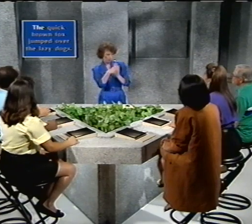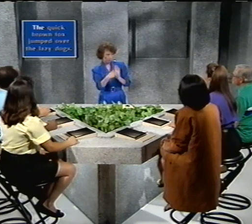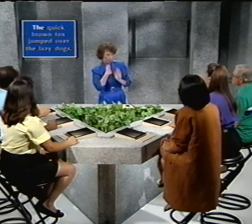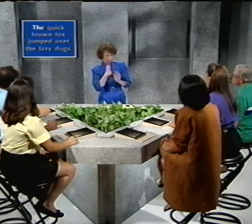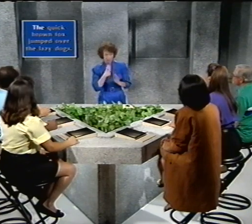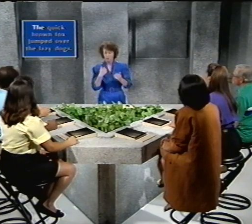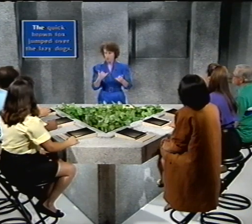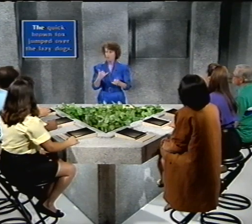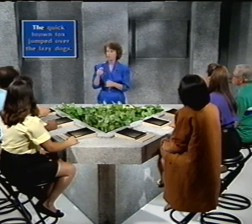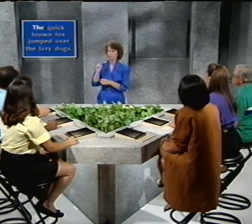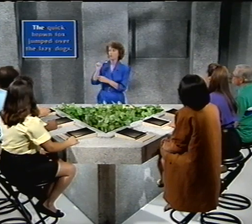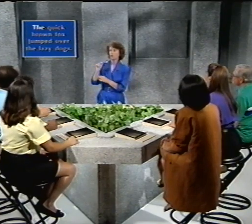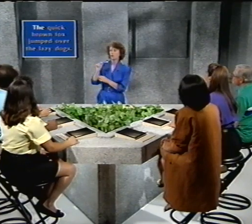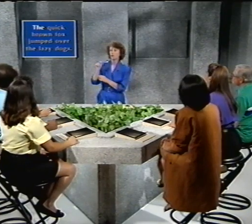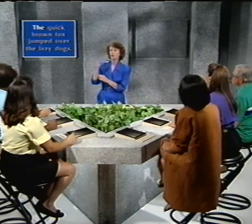Okay, do it with me.